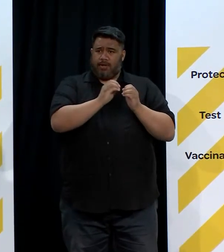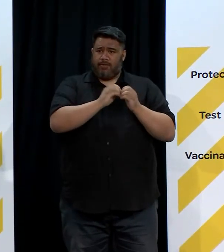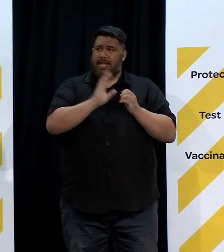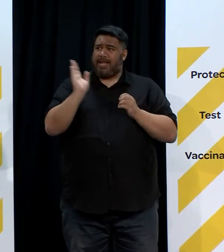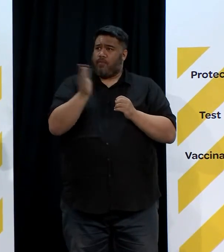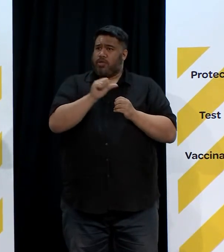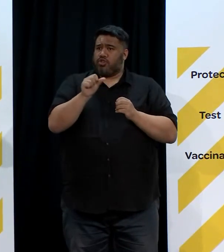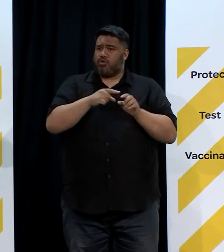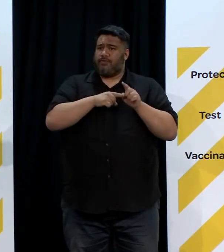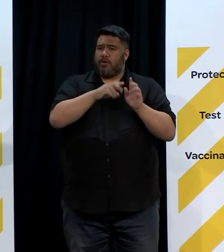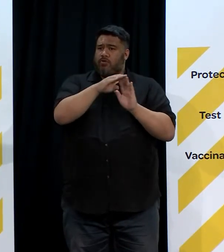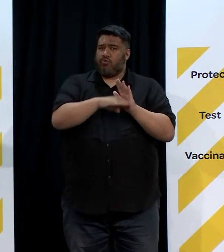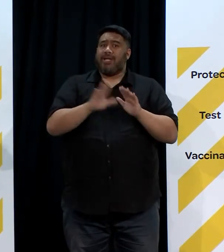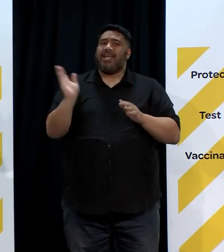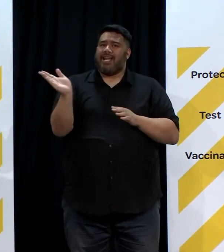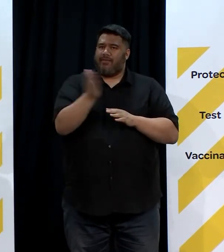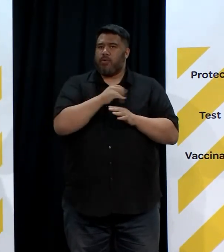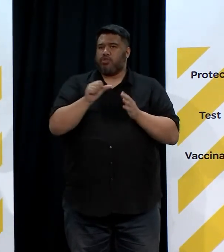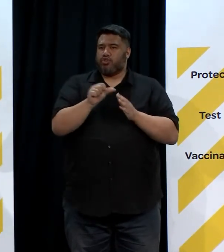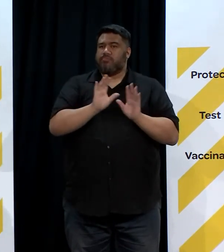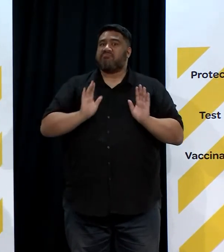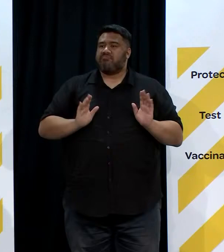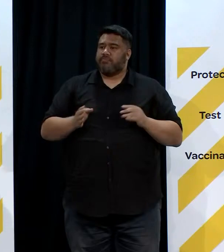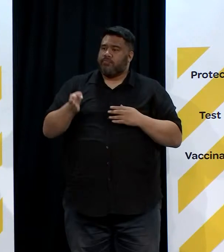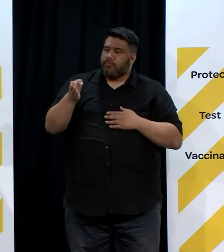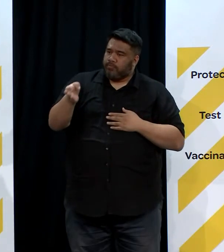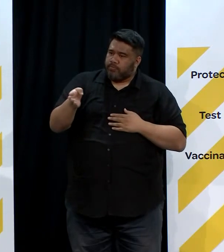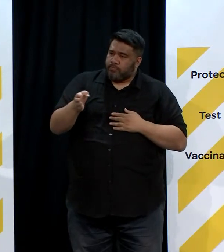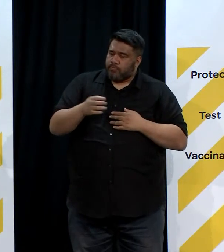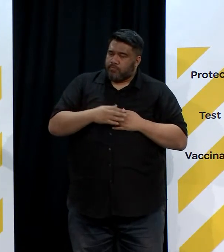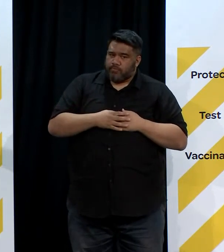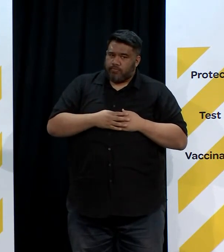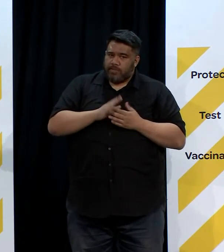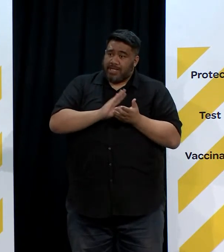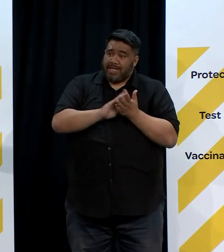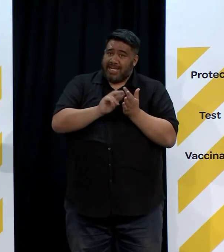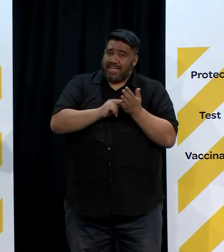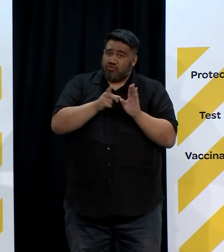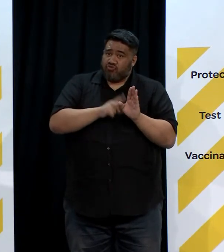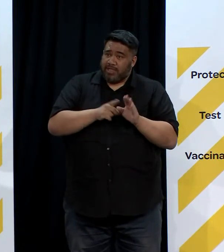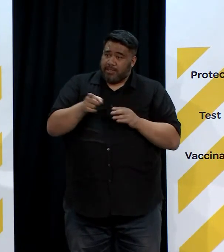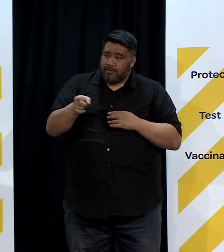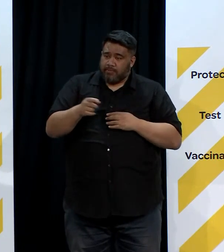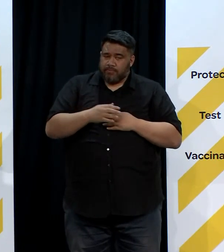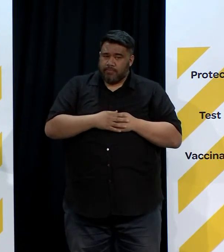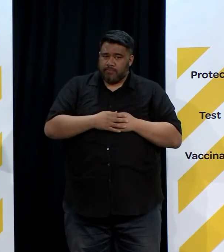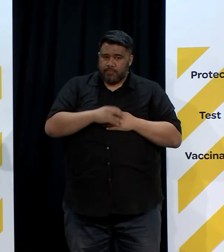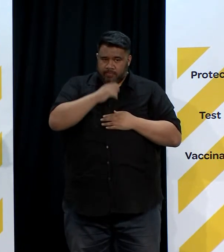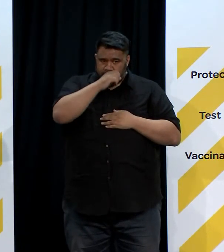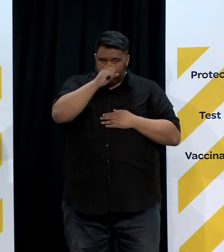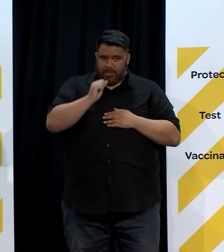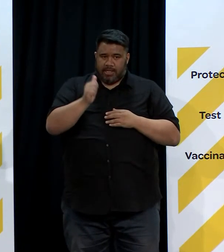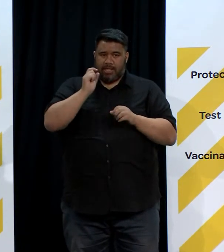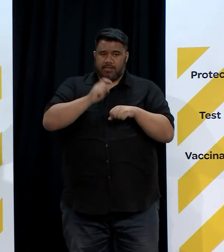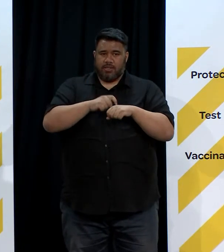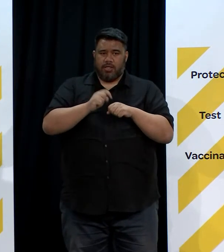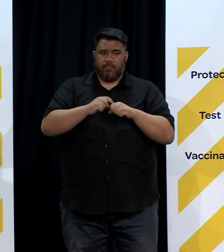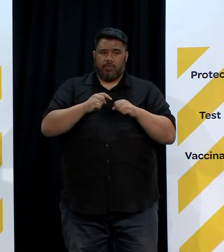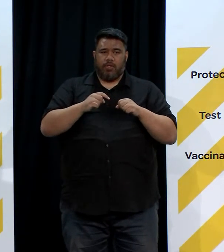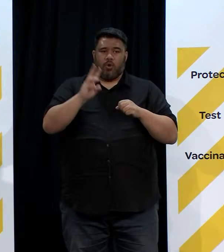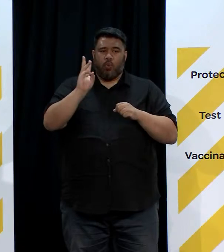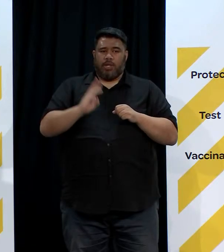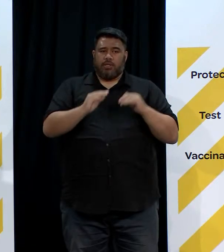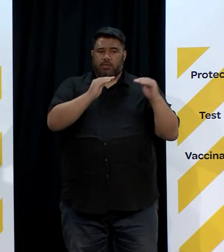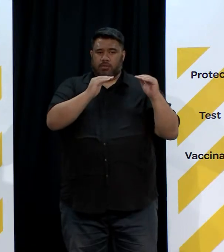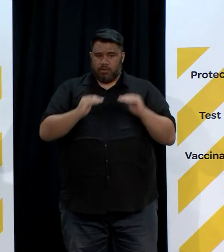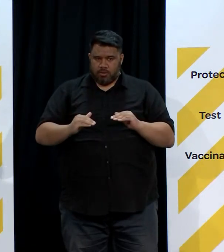follow the rules. Henry. Last time Wellington was emerging out of the lockdown, public servants were a bit lax, they were a bit slow coming